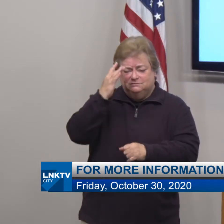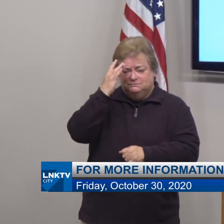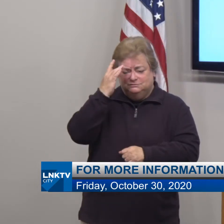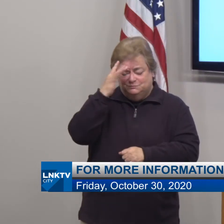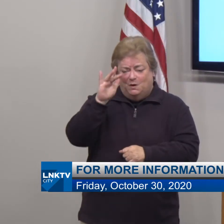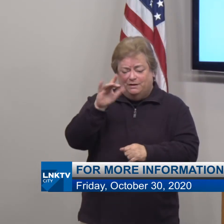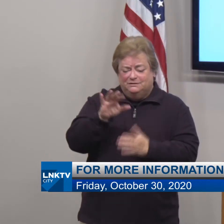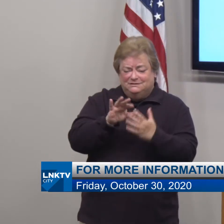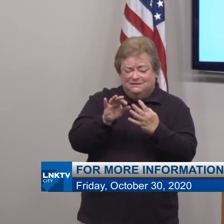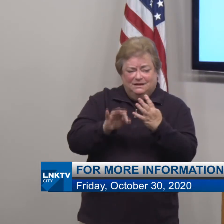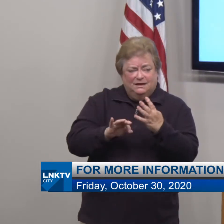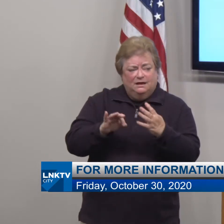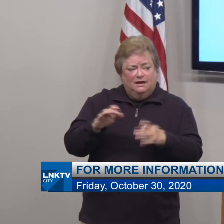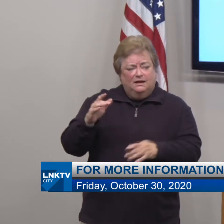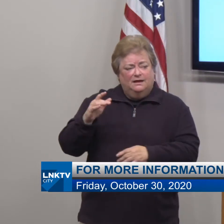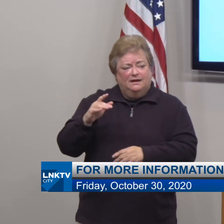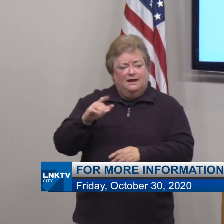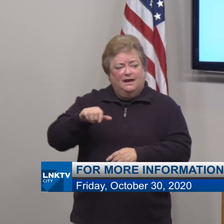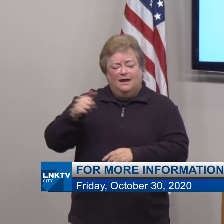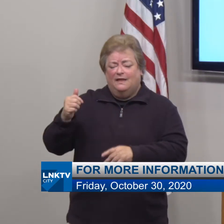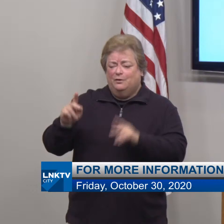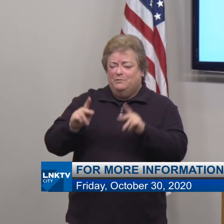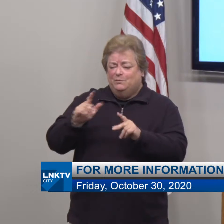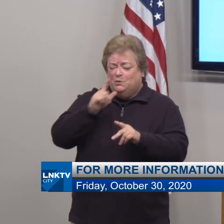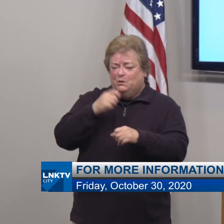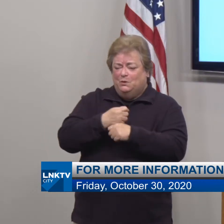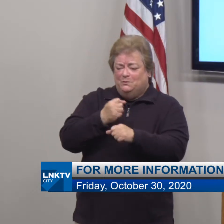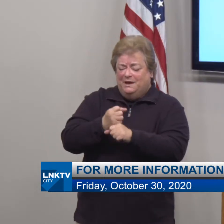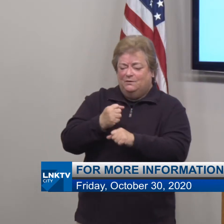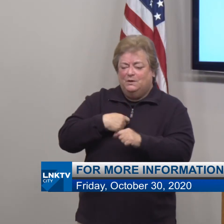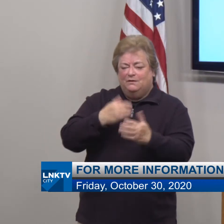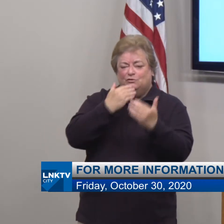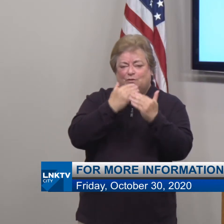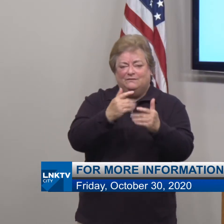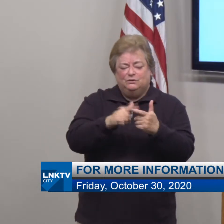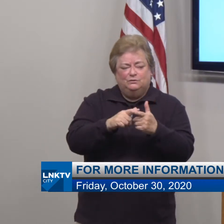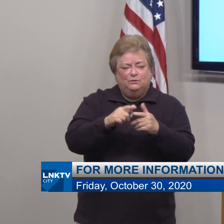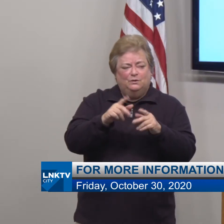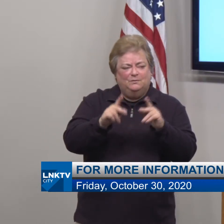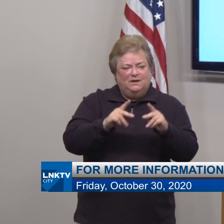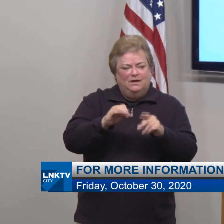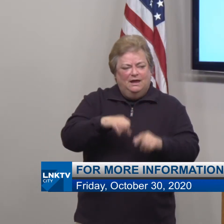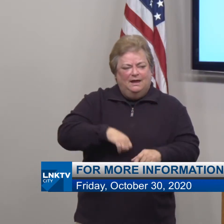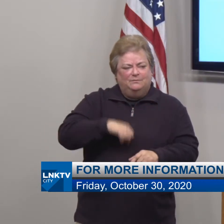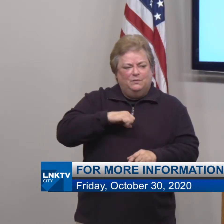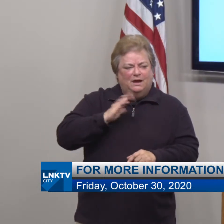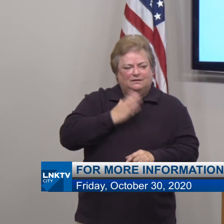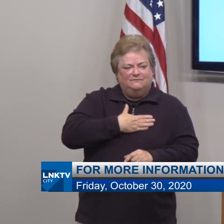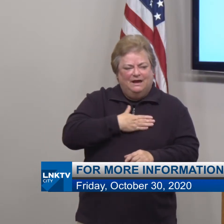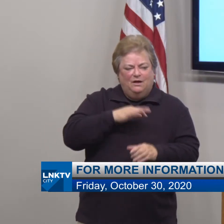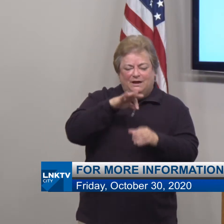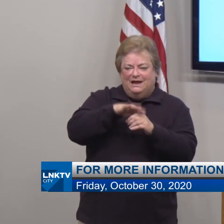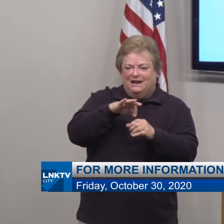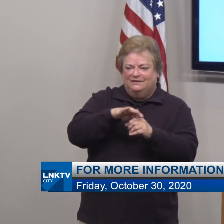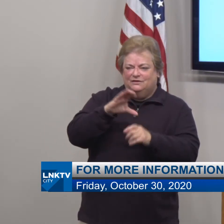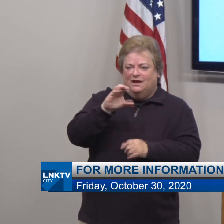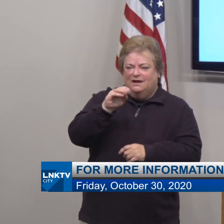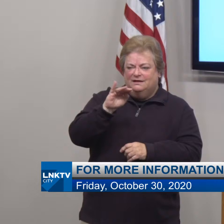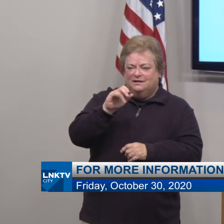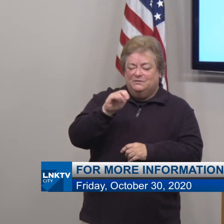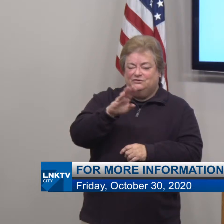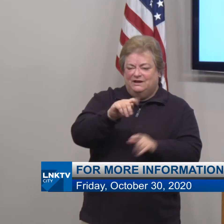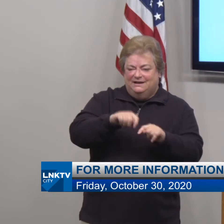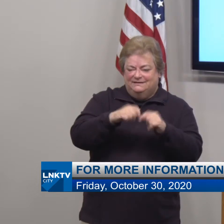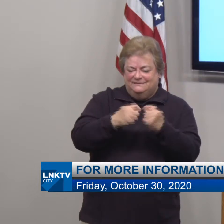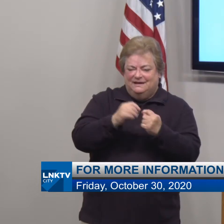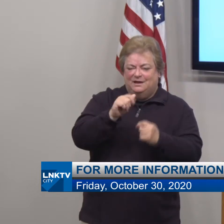who are making smart decisions to keep our community safe, we can all be grateful to and proud of our Election Commissioner Dave Shively and his team